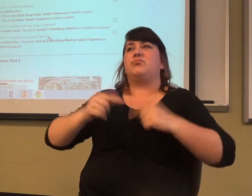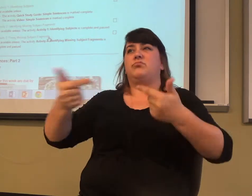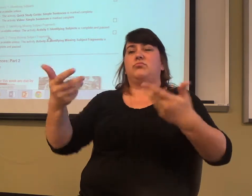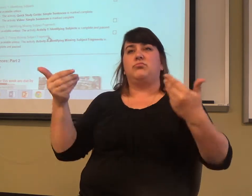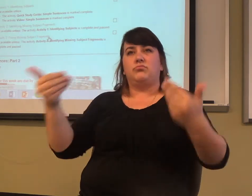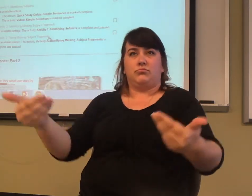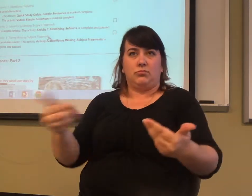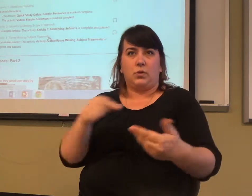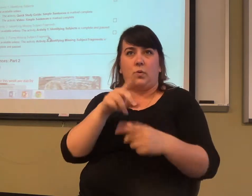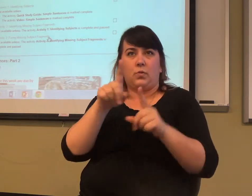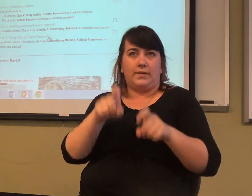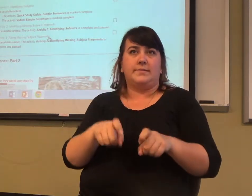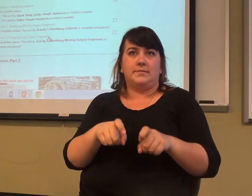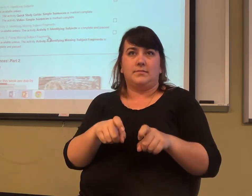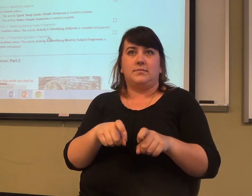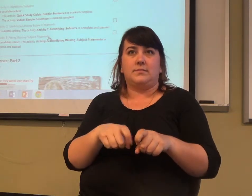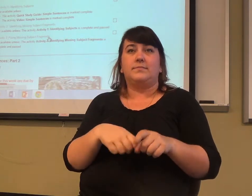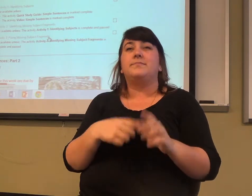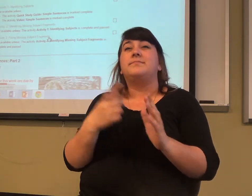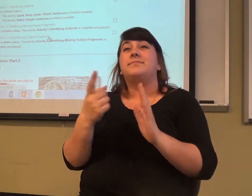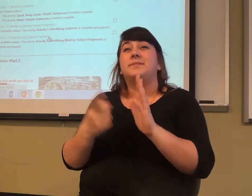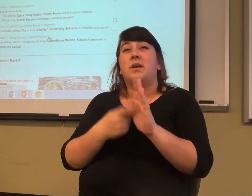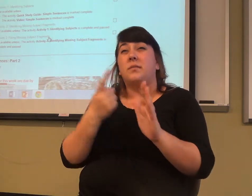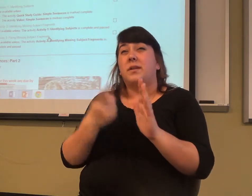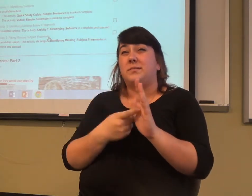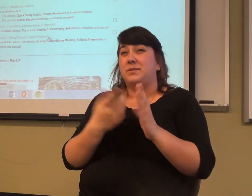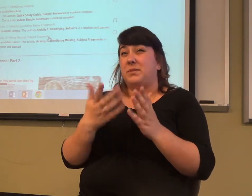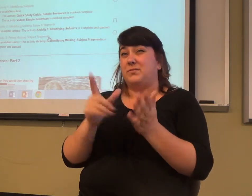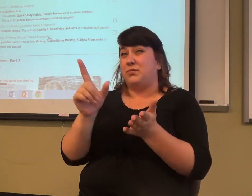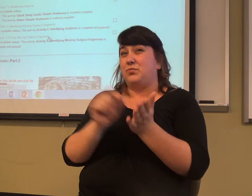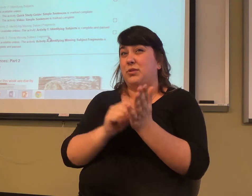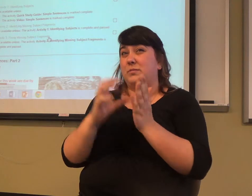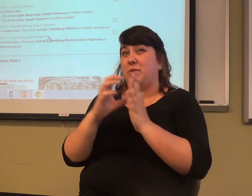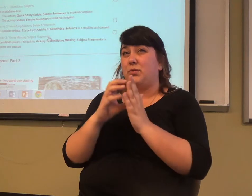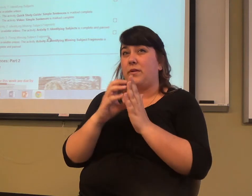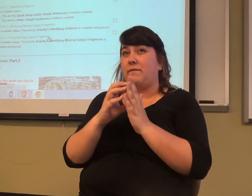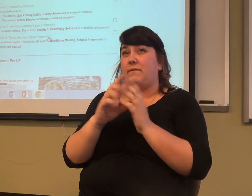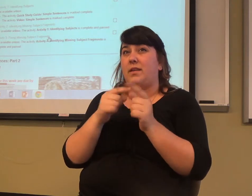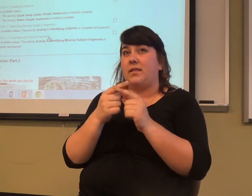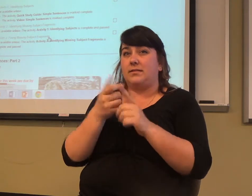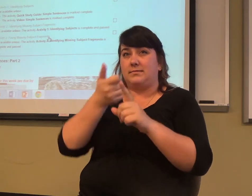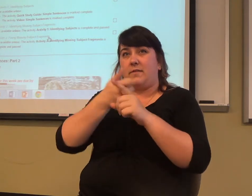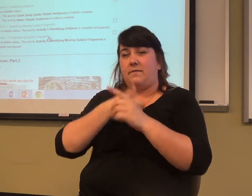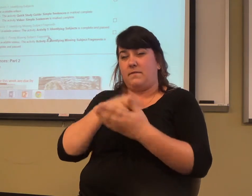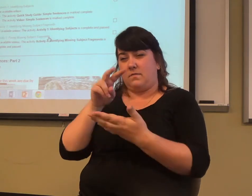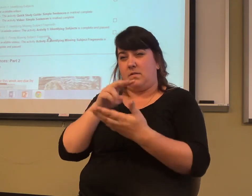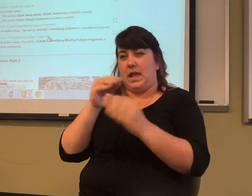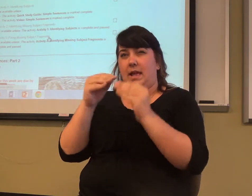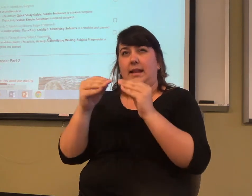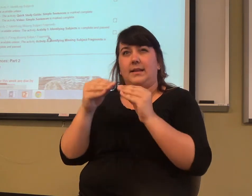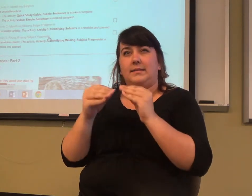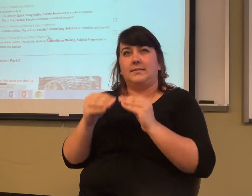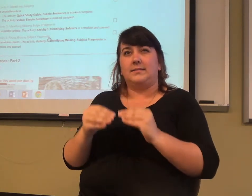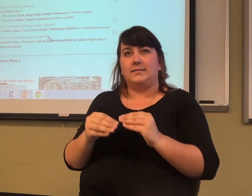You may also though have to from time to time print out a paragraph and do some editing, right, and have that editing reviewed with a staff